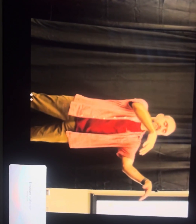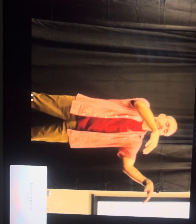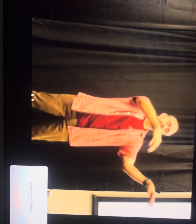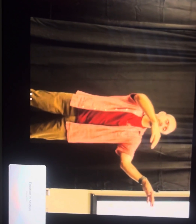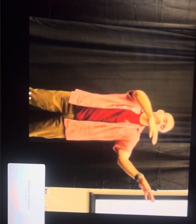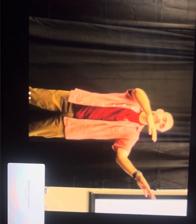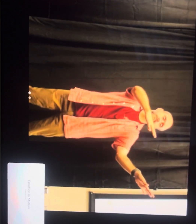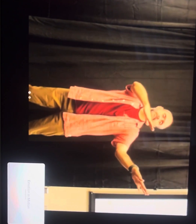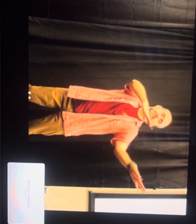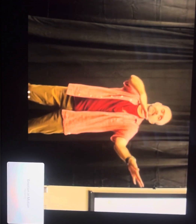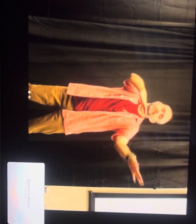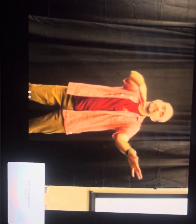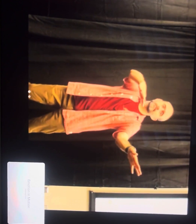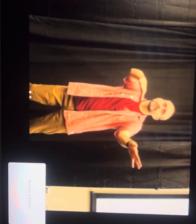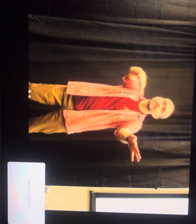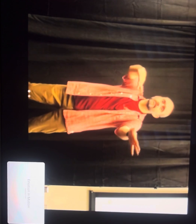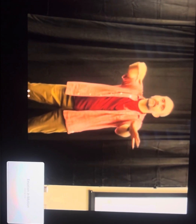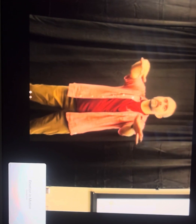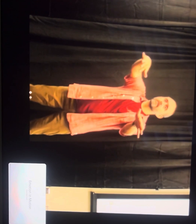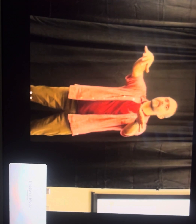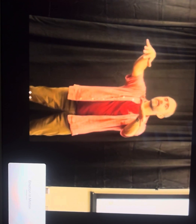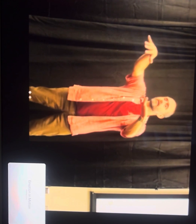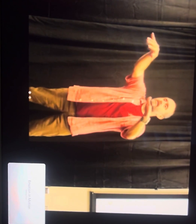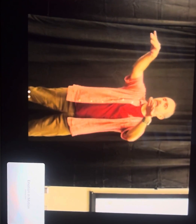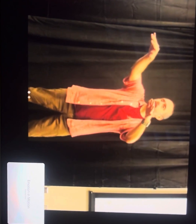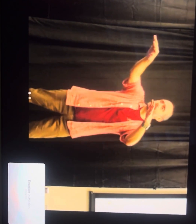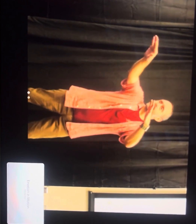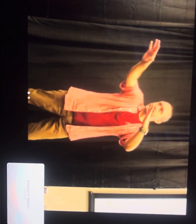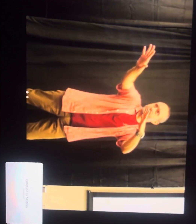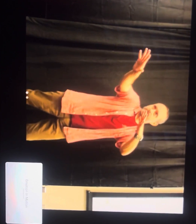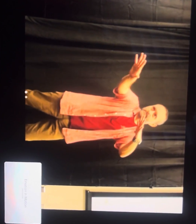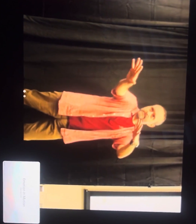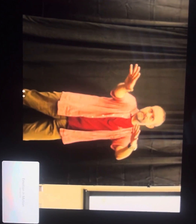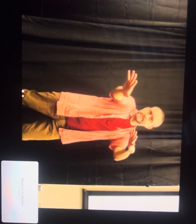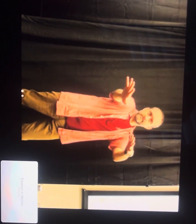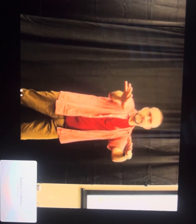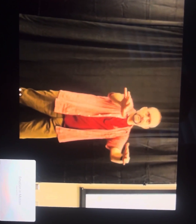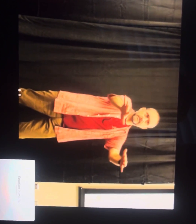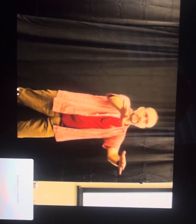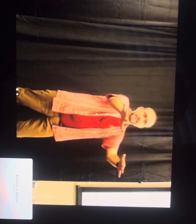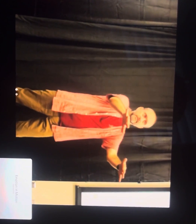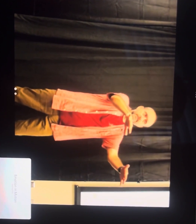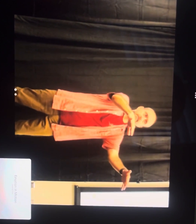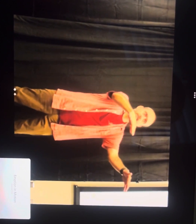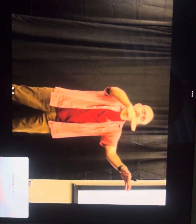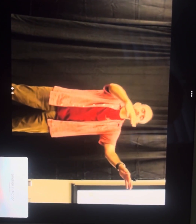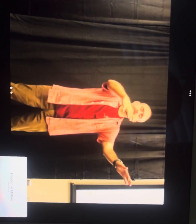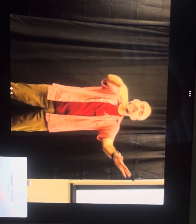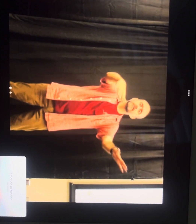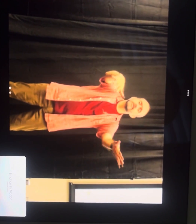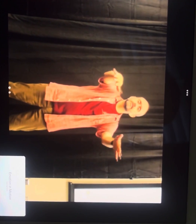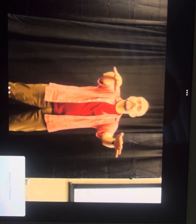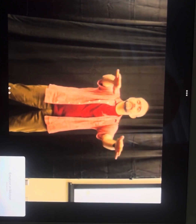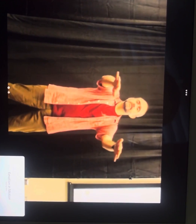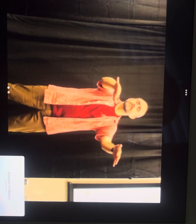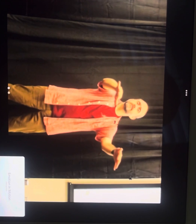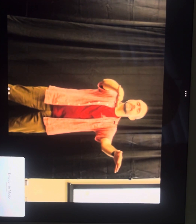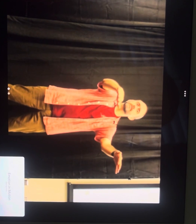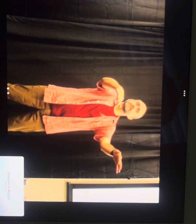Just move your hands back and forth. Just like this, with your palms spread out.